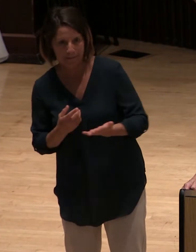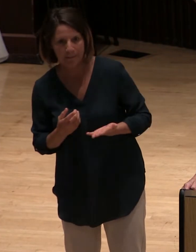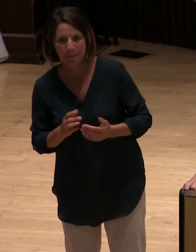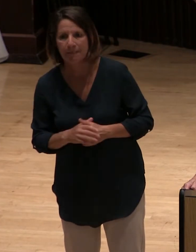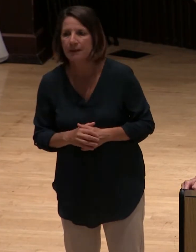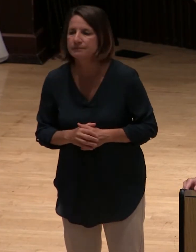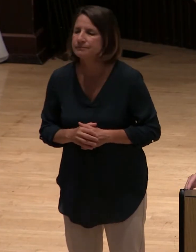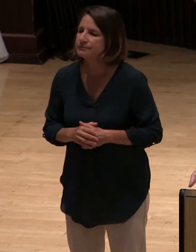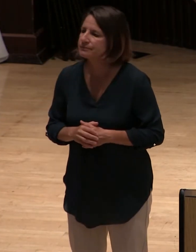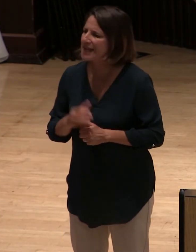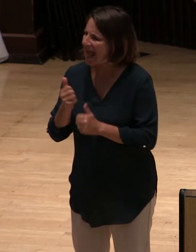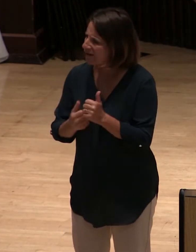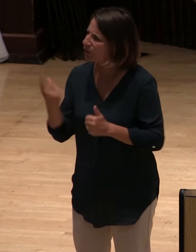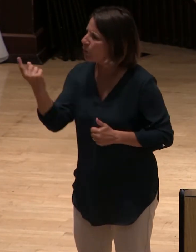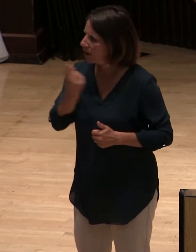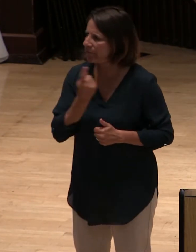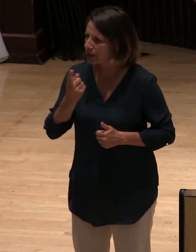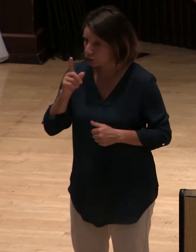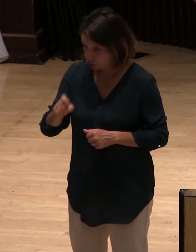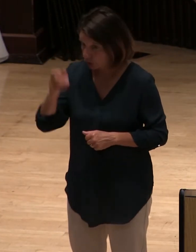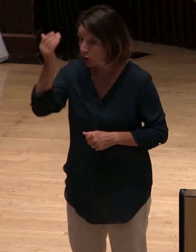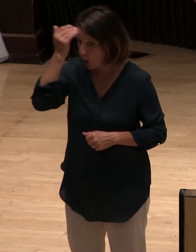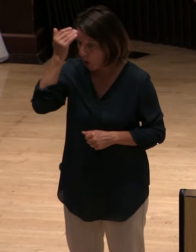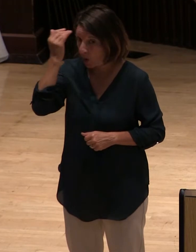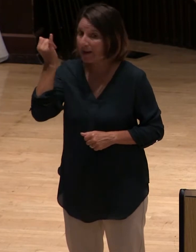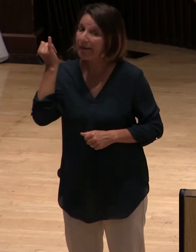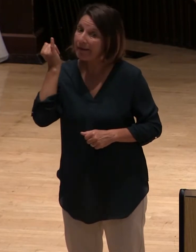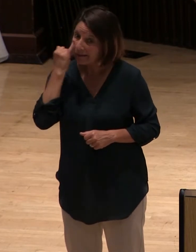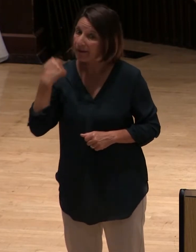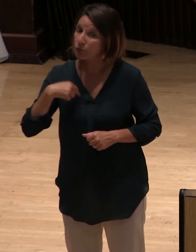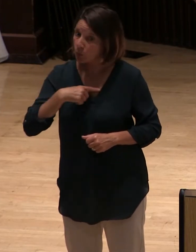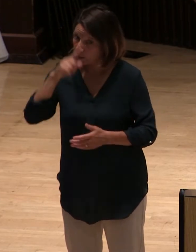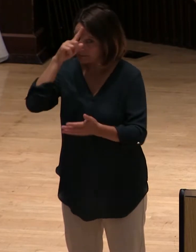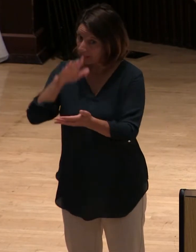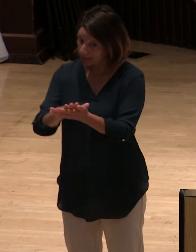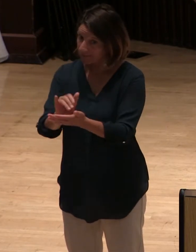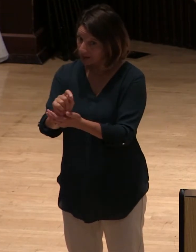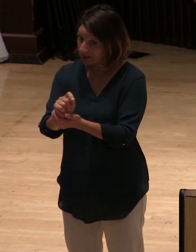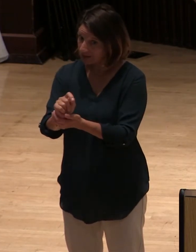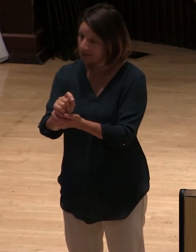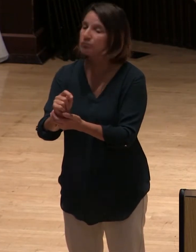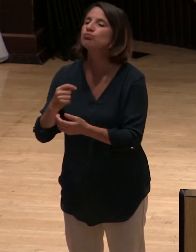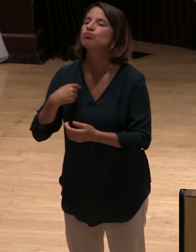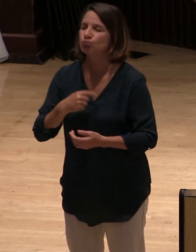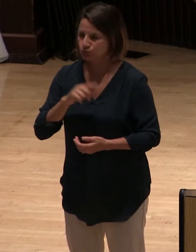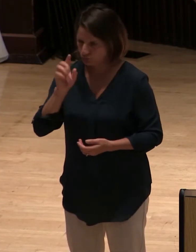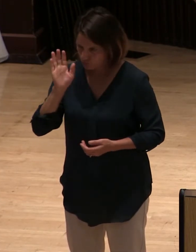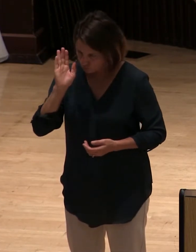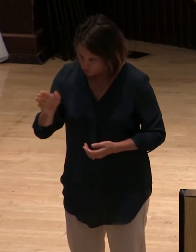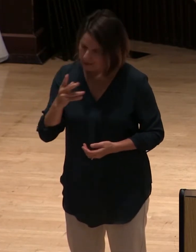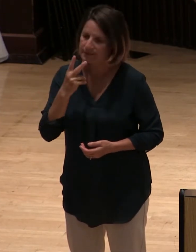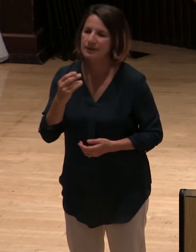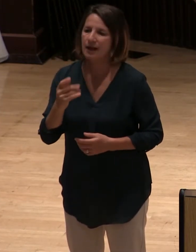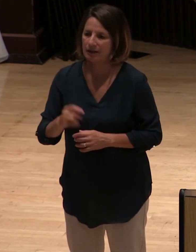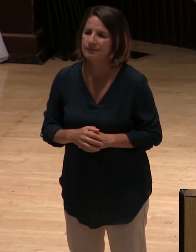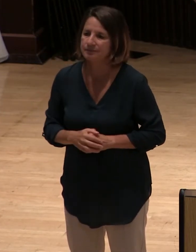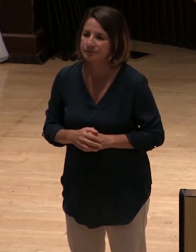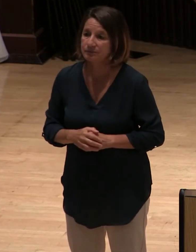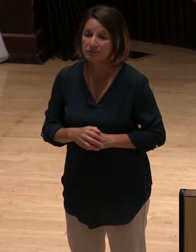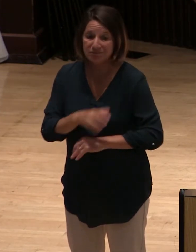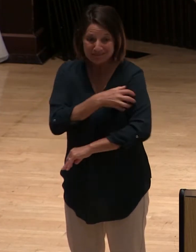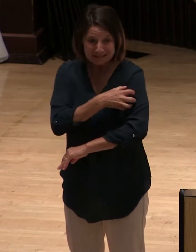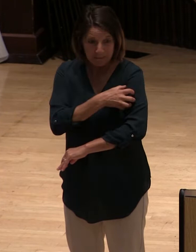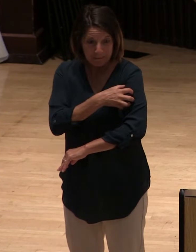Every one of us should know by now that if we believe it, we will see it. The power we have to